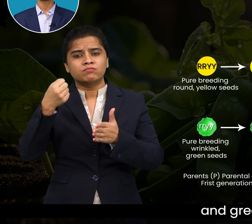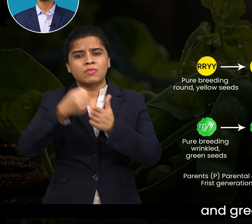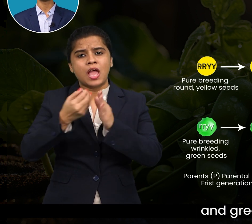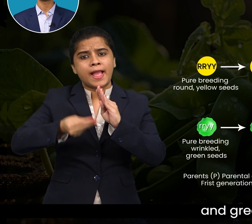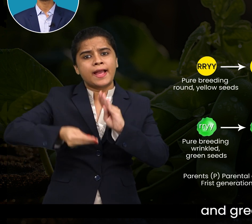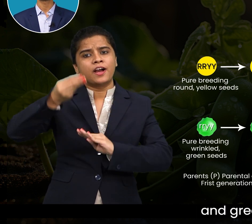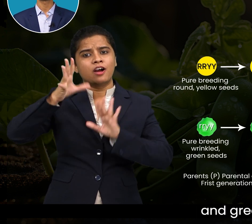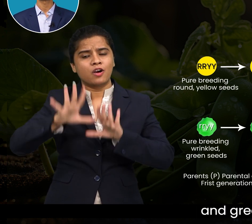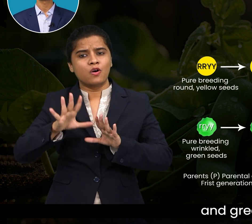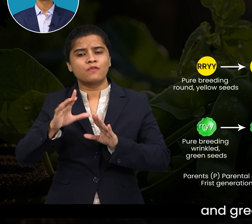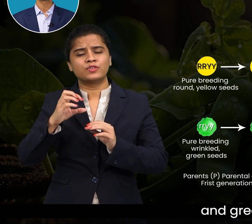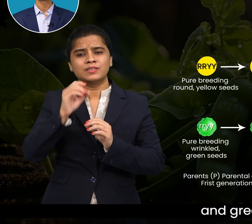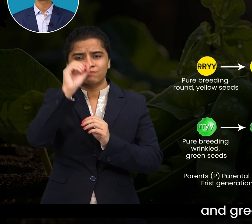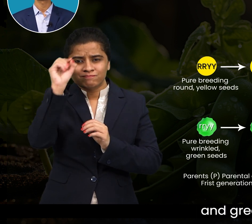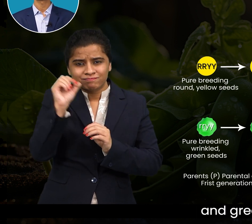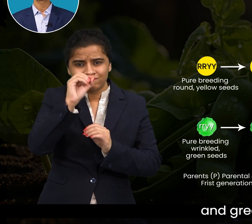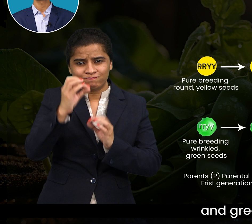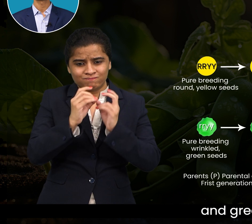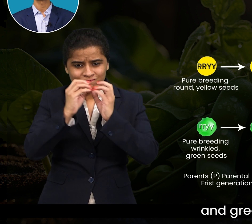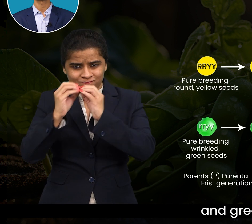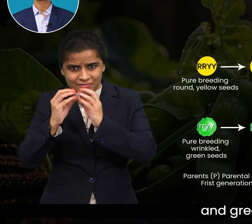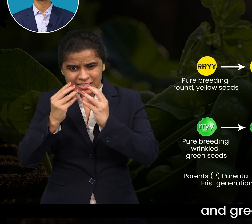and green seeds.